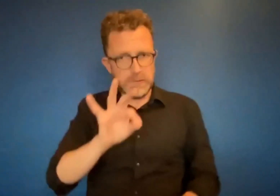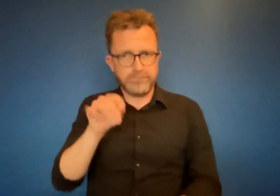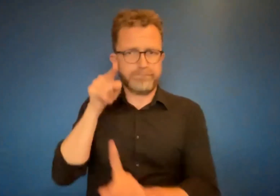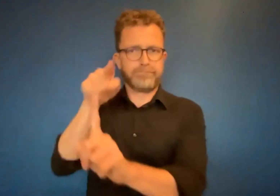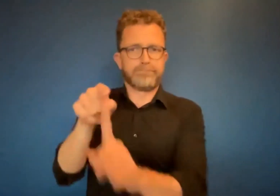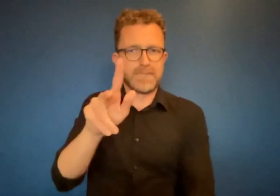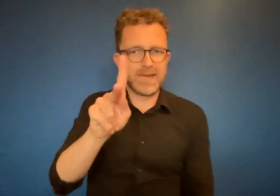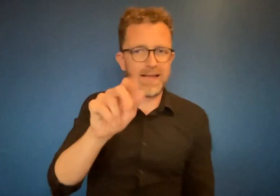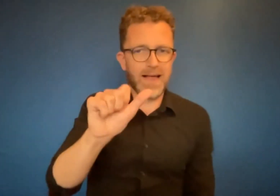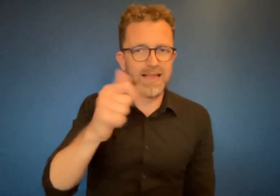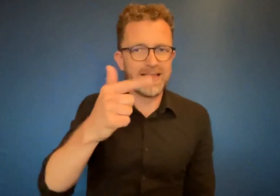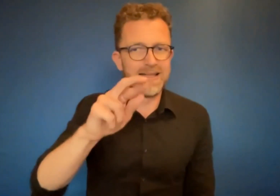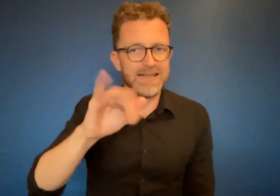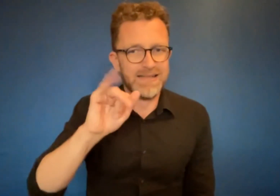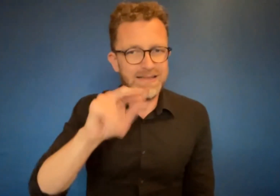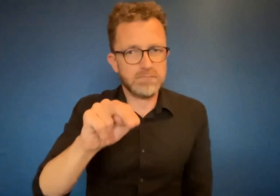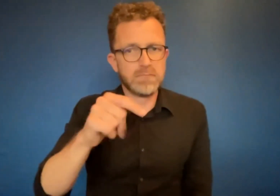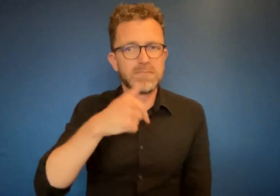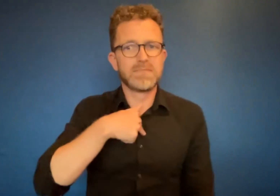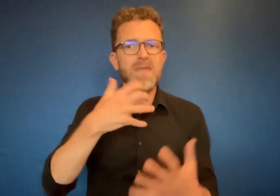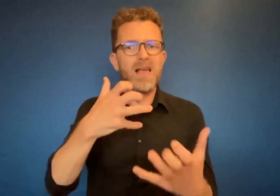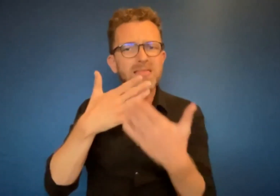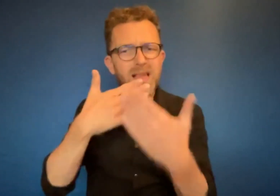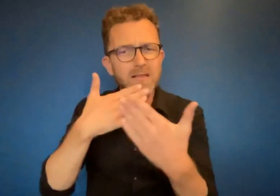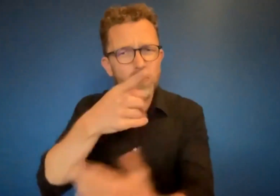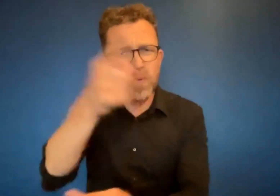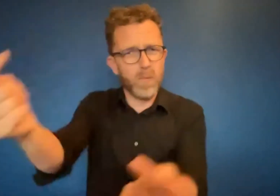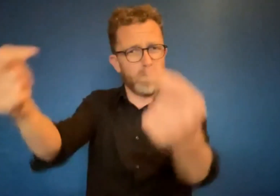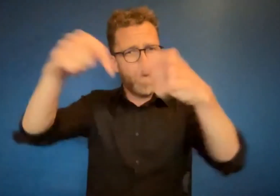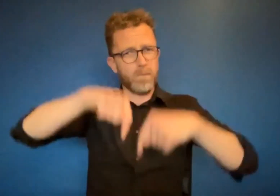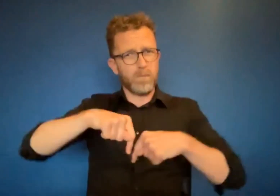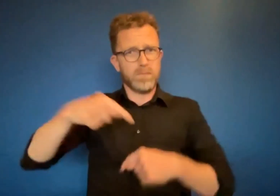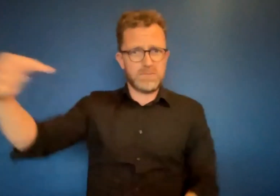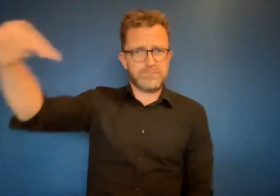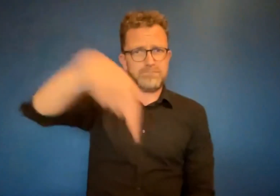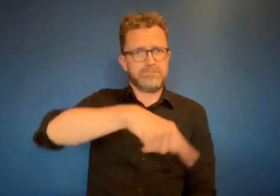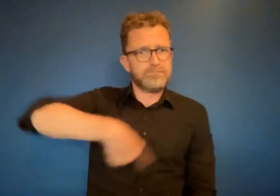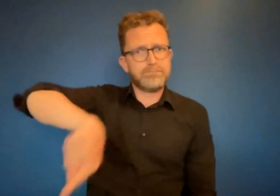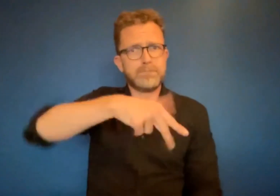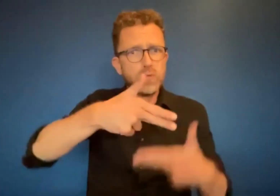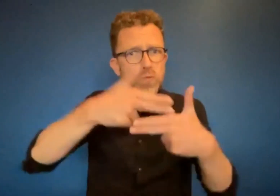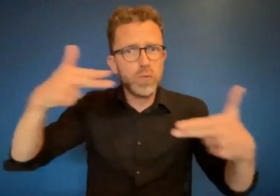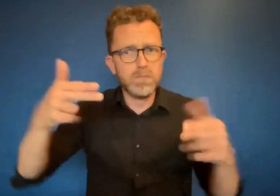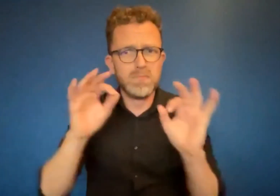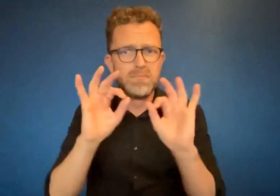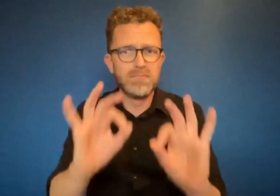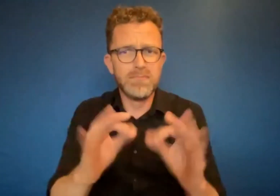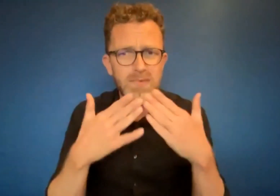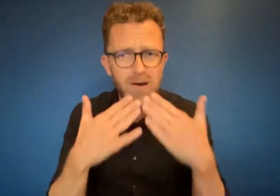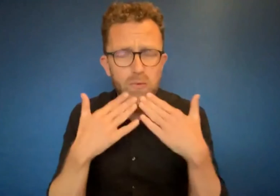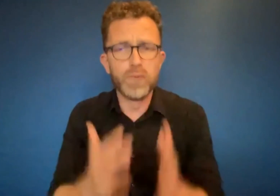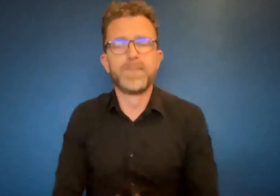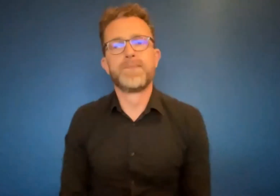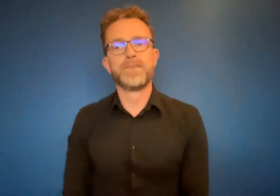that there were no EU funds used for